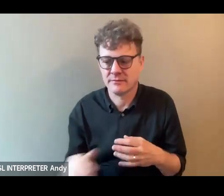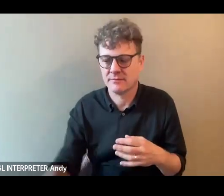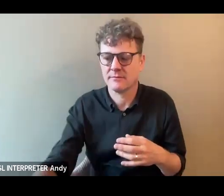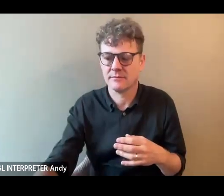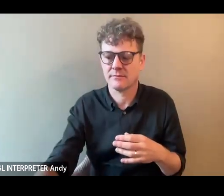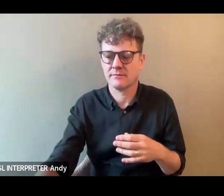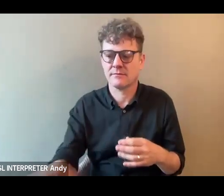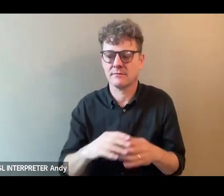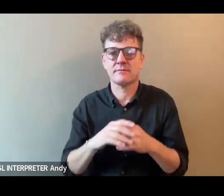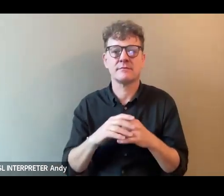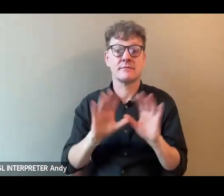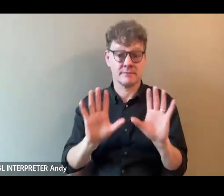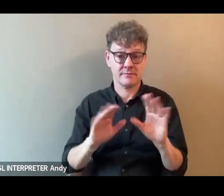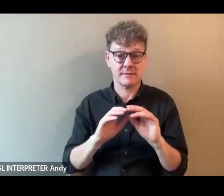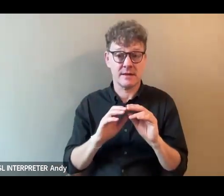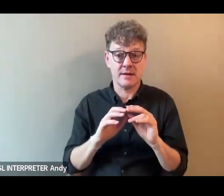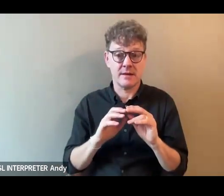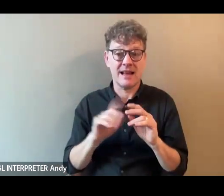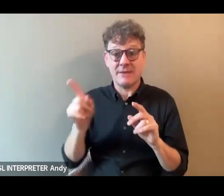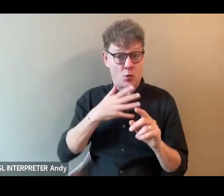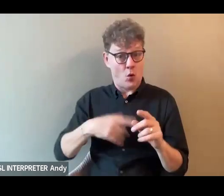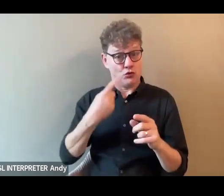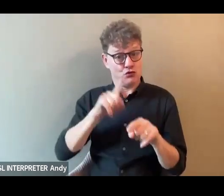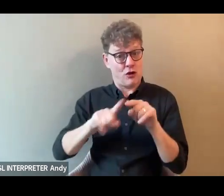the VR.